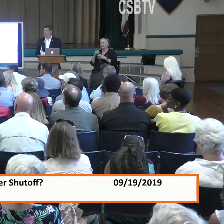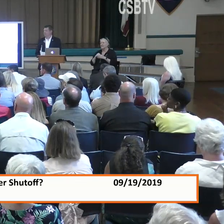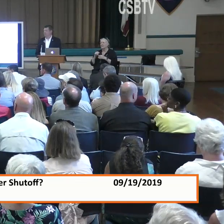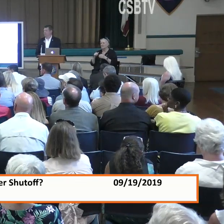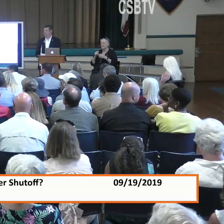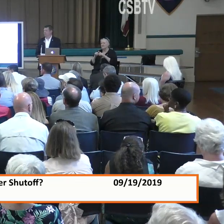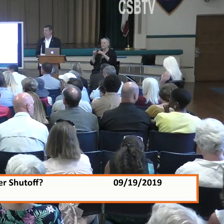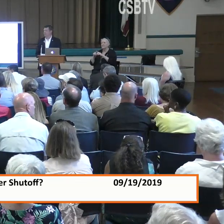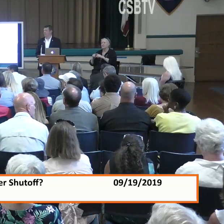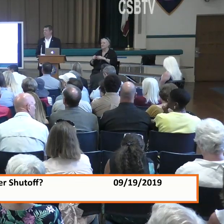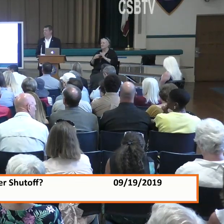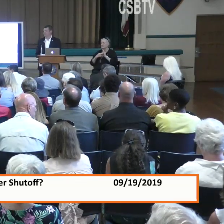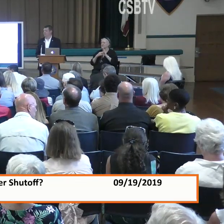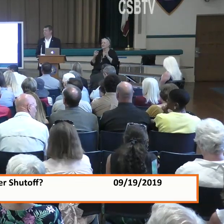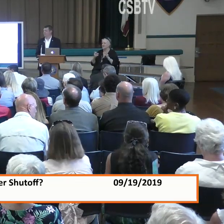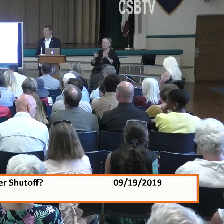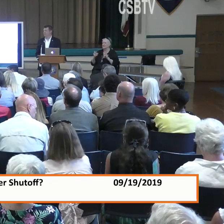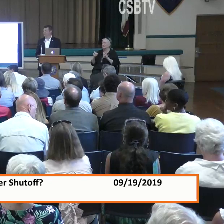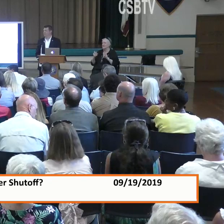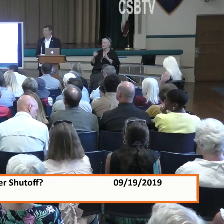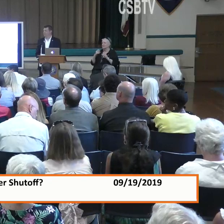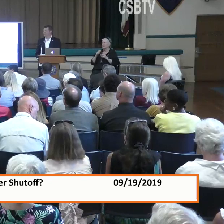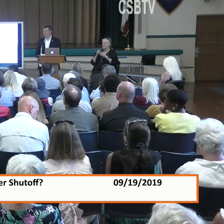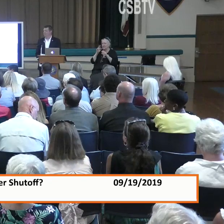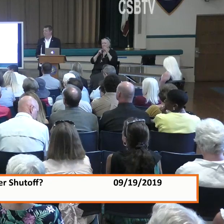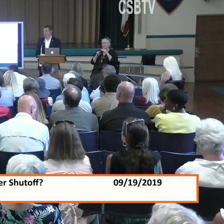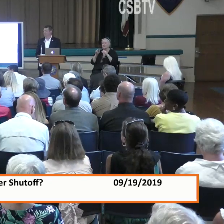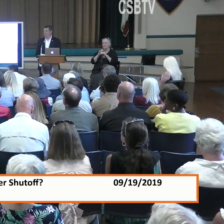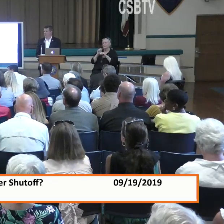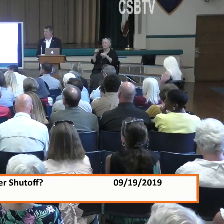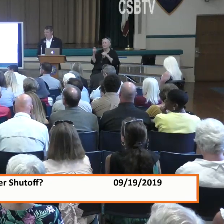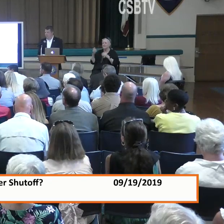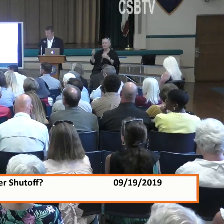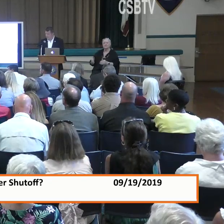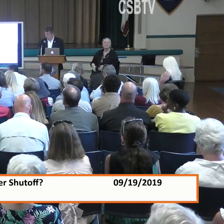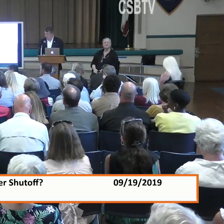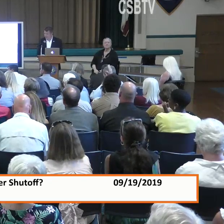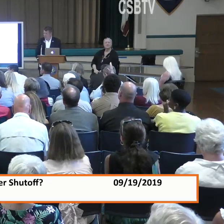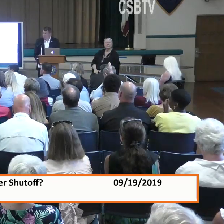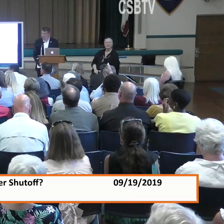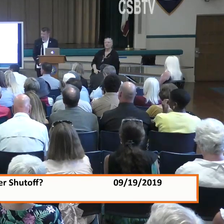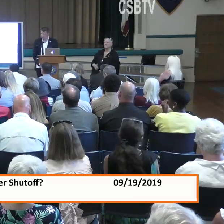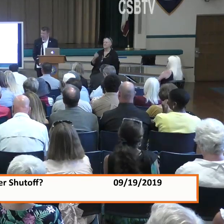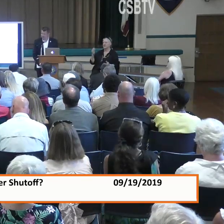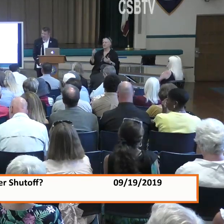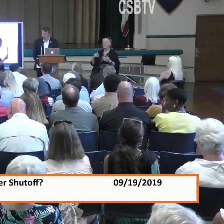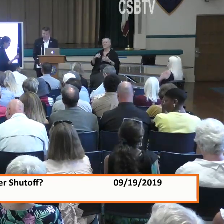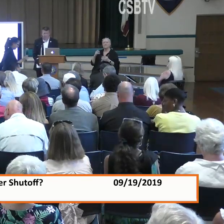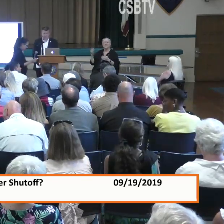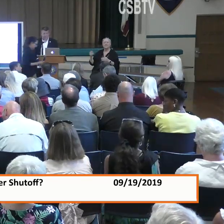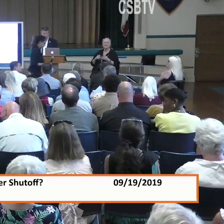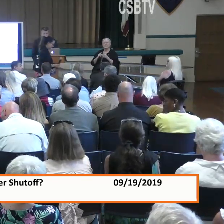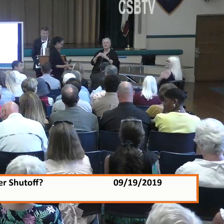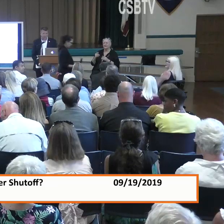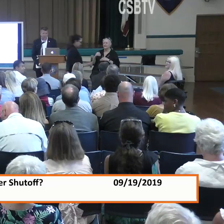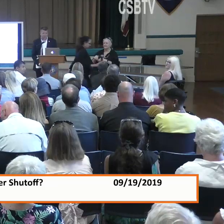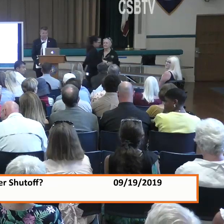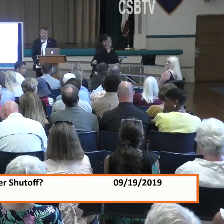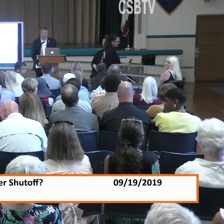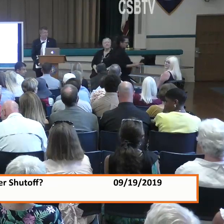have been represented. We're looking forward to working with the rest of you. That's great. Thank you very much for being here tonight.